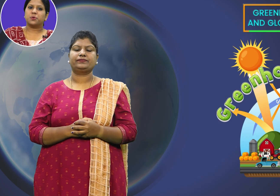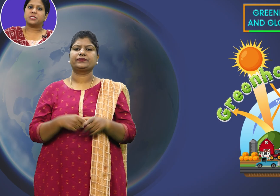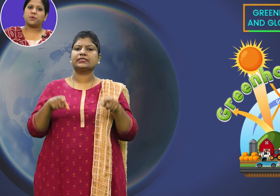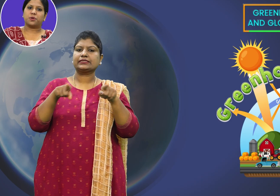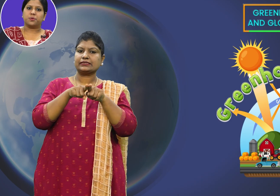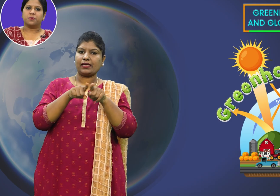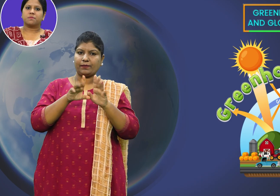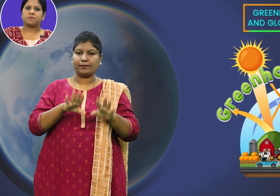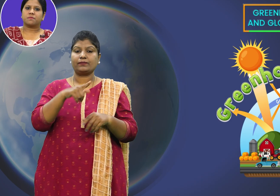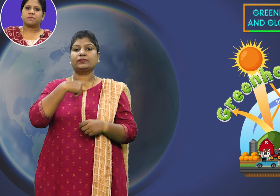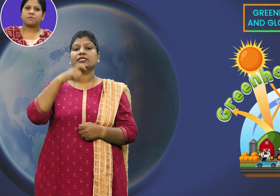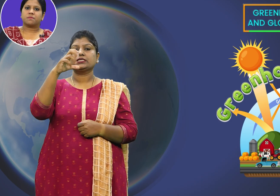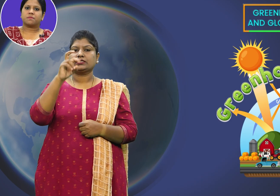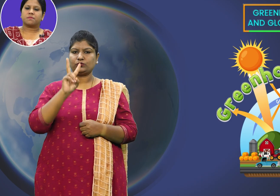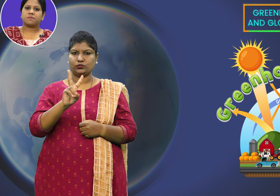Similar to CO2,